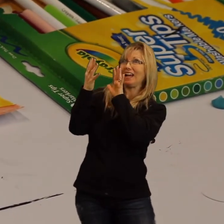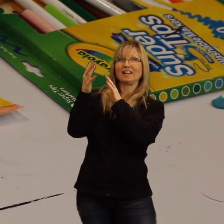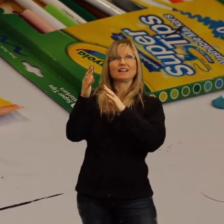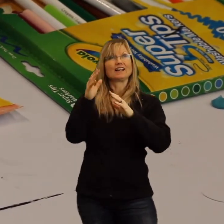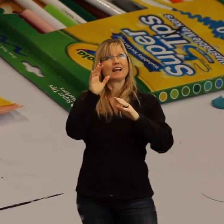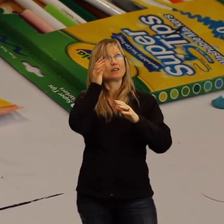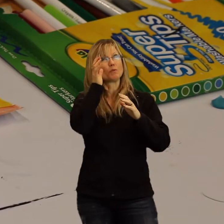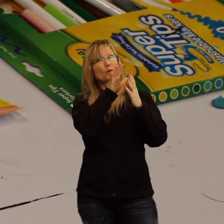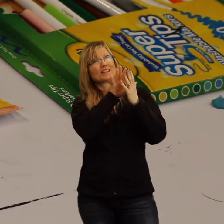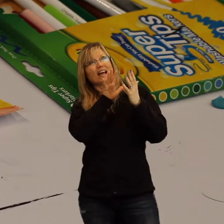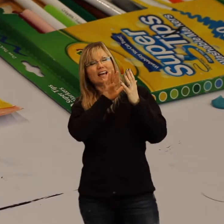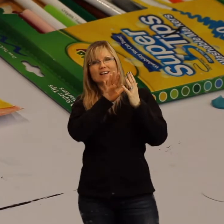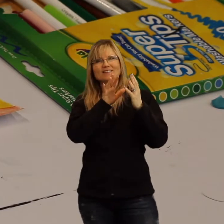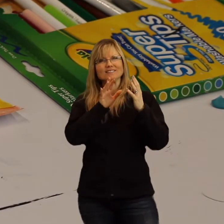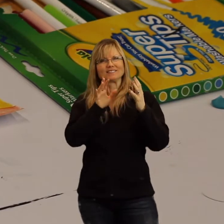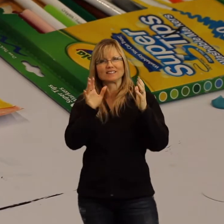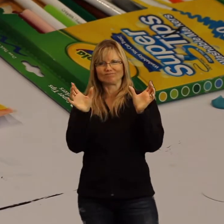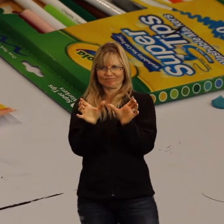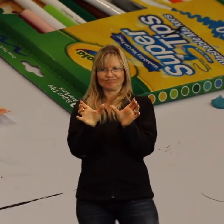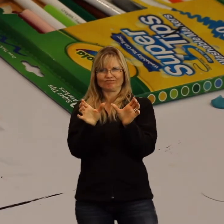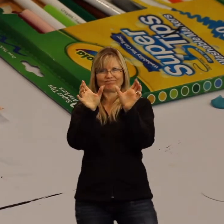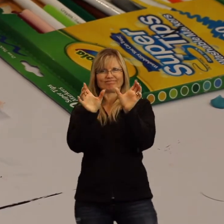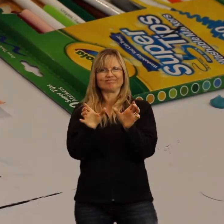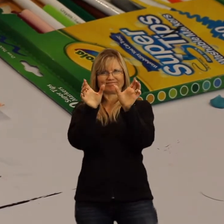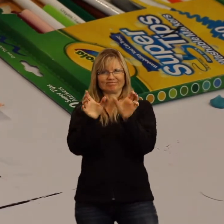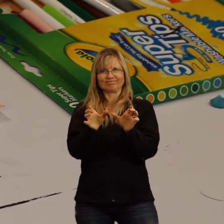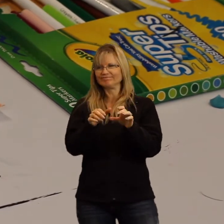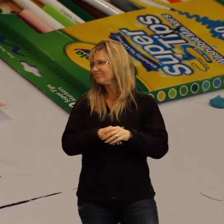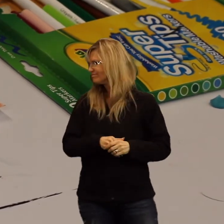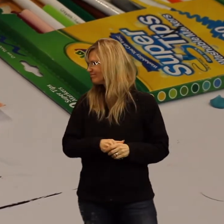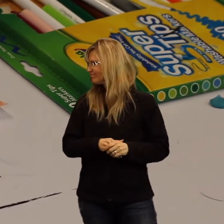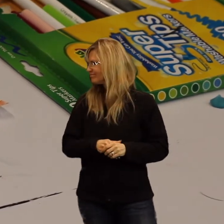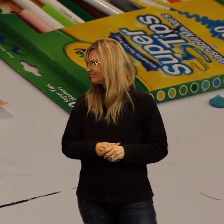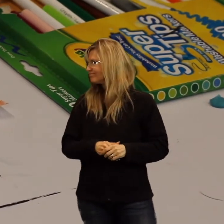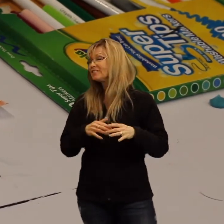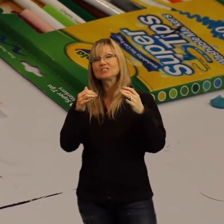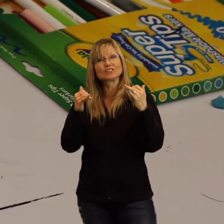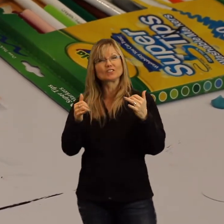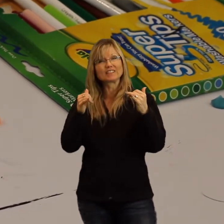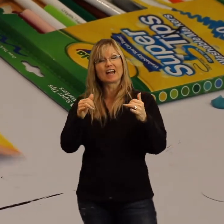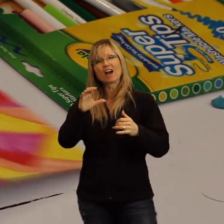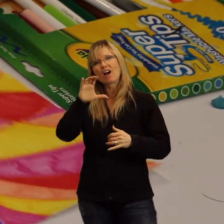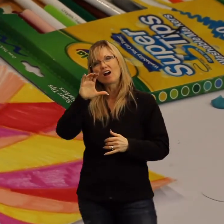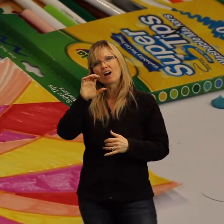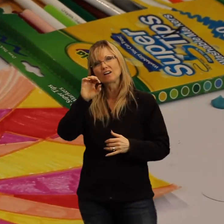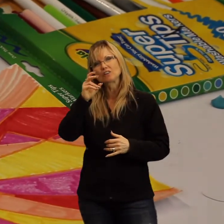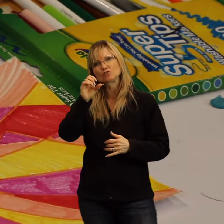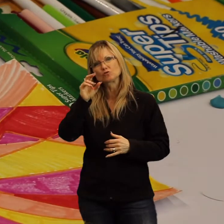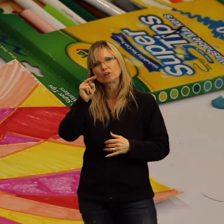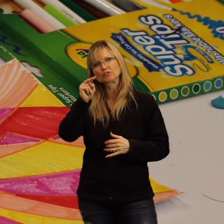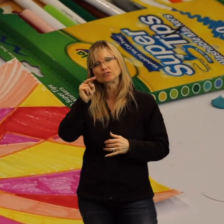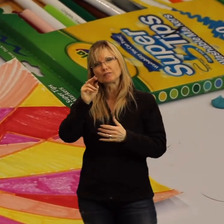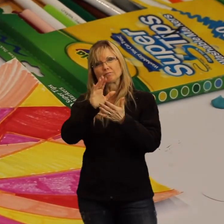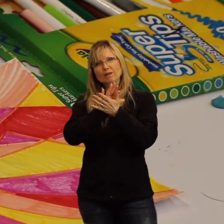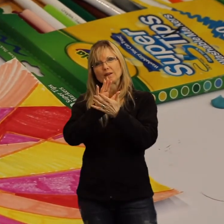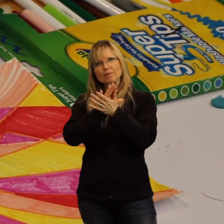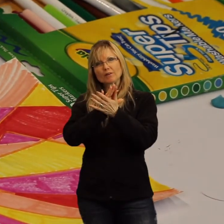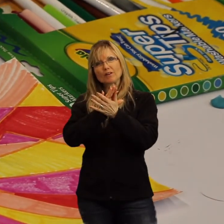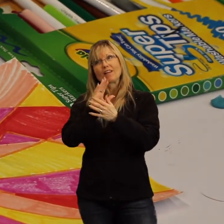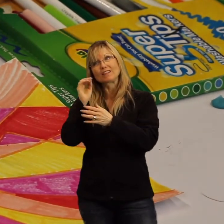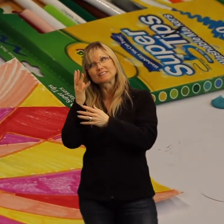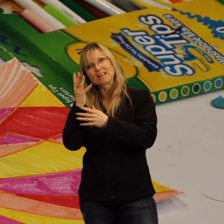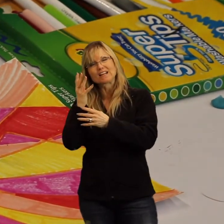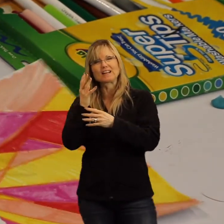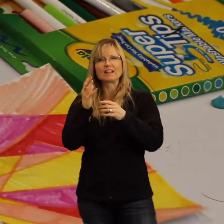half of your paper. So next we're going to add the construction paper sun and moon face onto